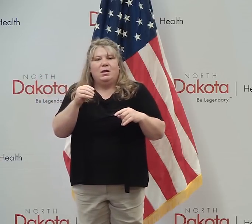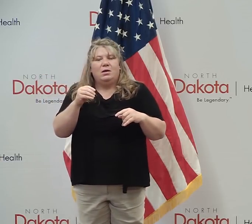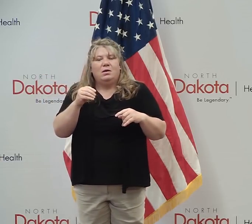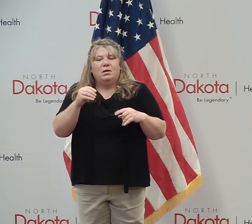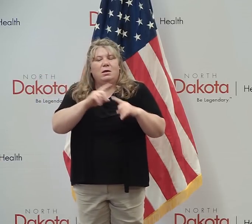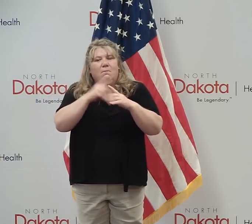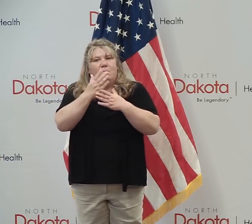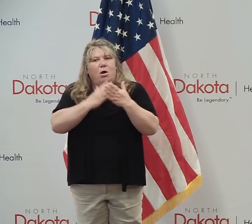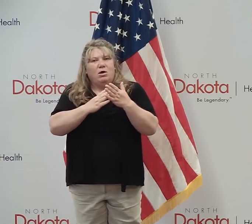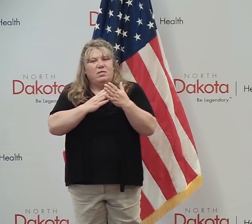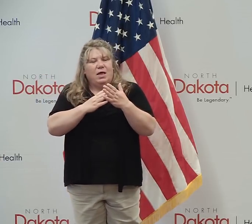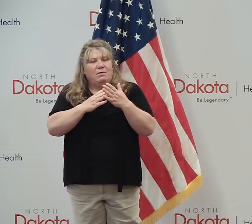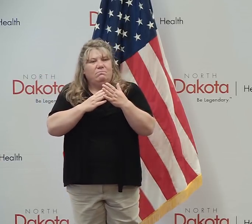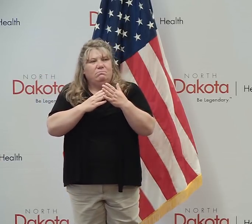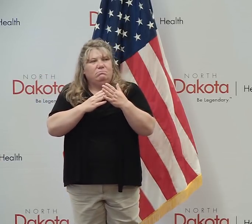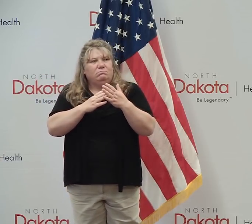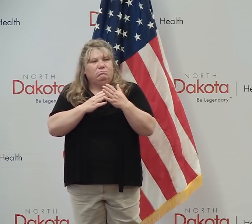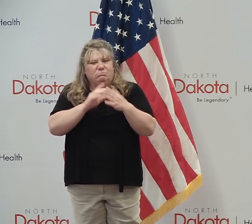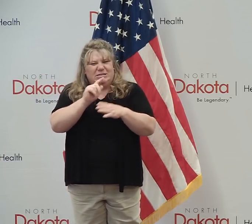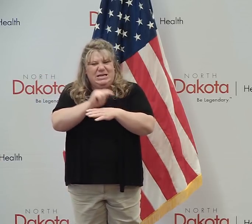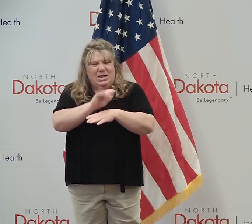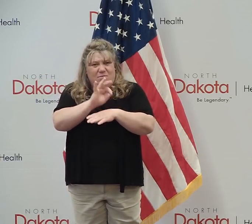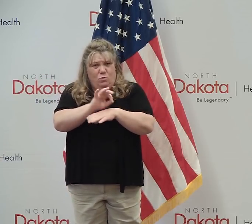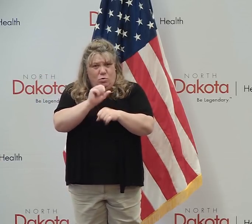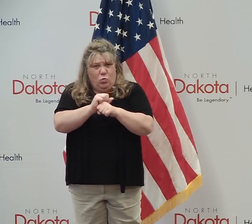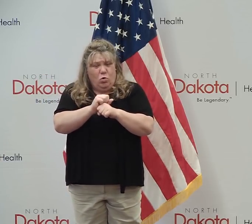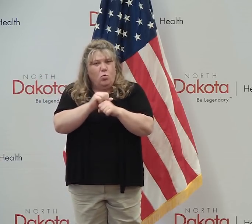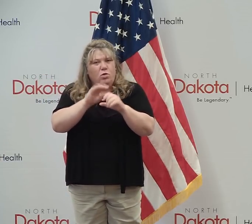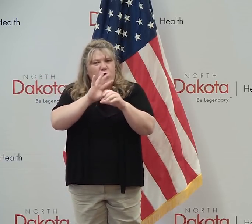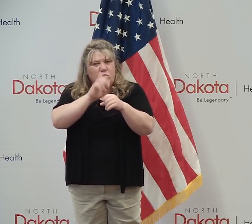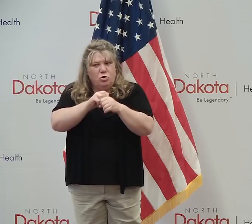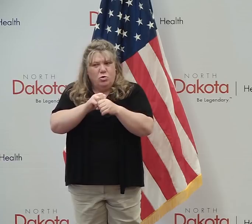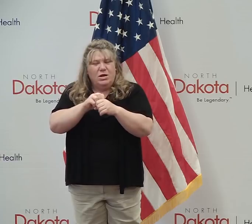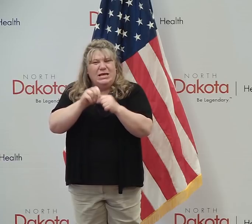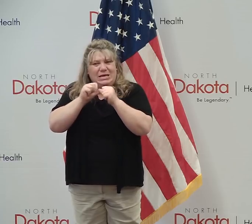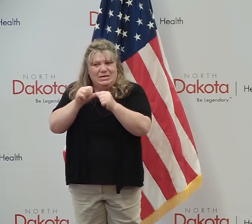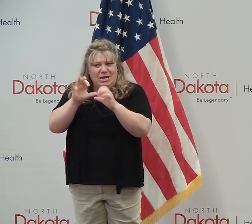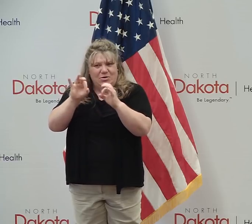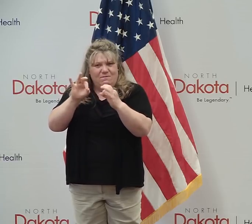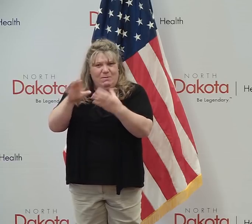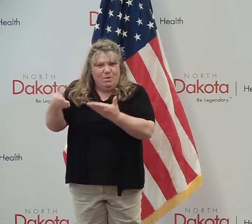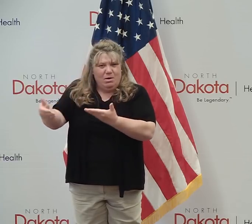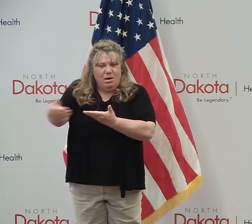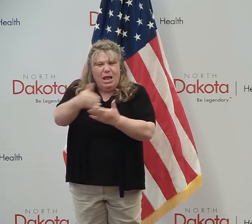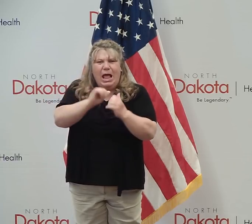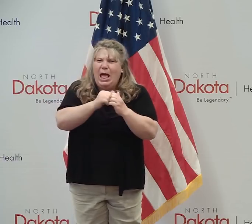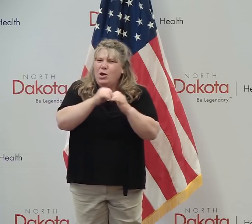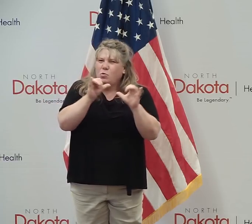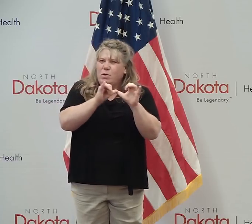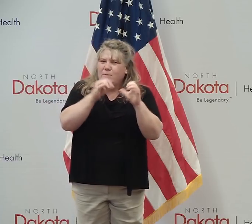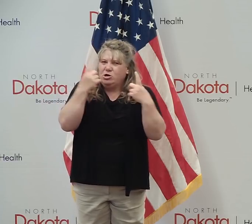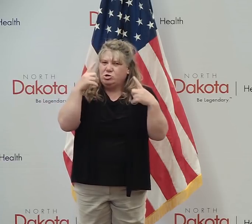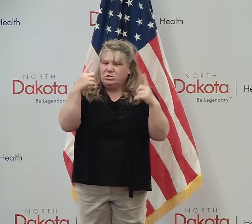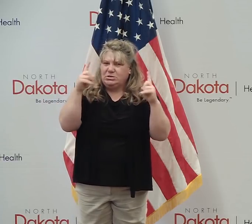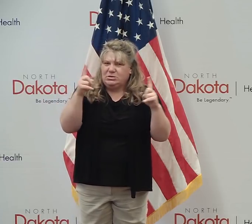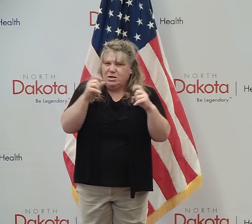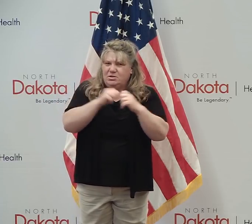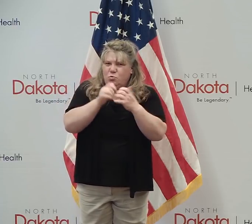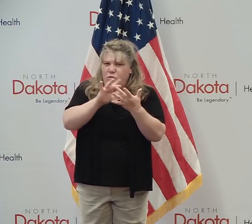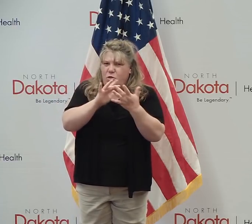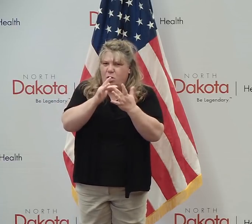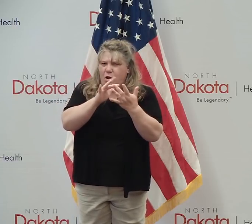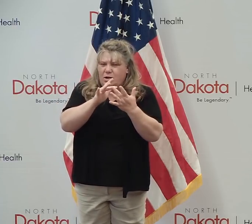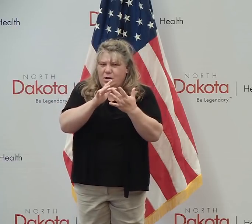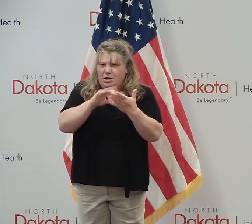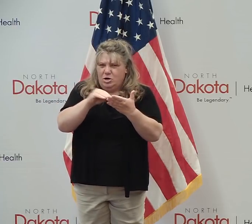but part of that framework will include continued feedback and how do we measure success with our online